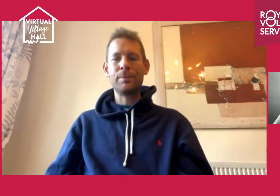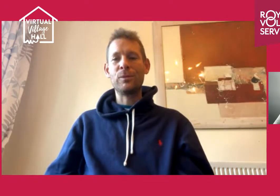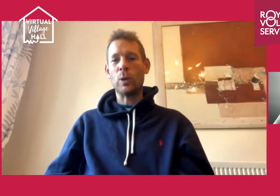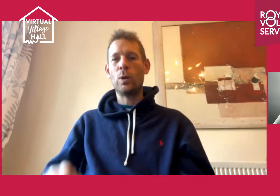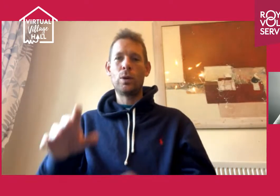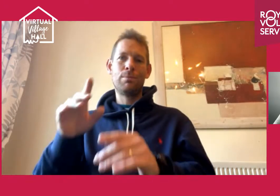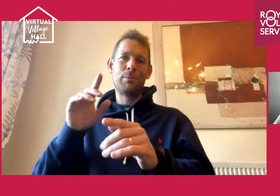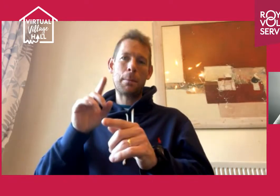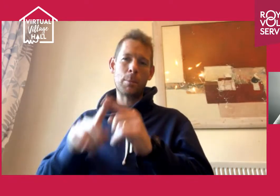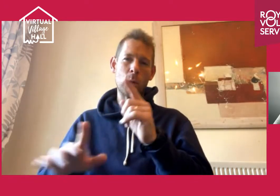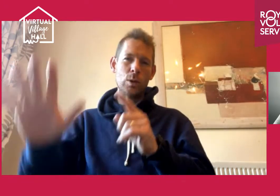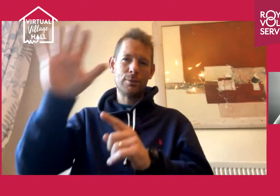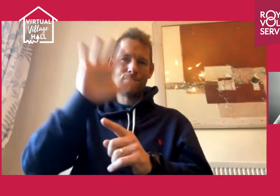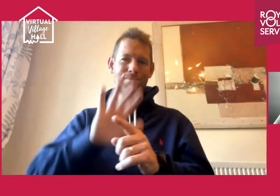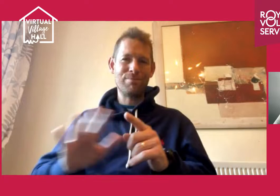Farm.